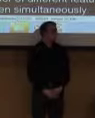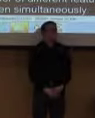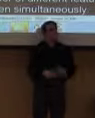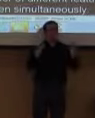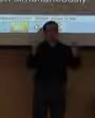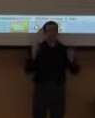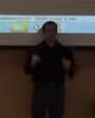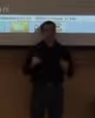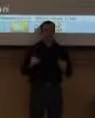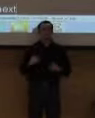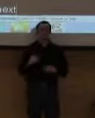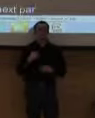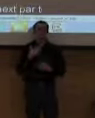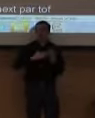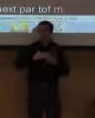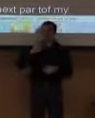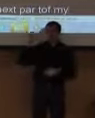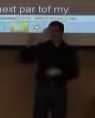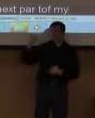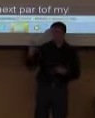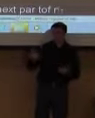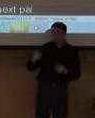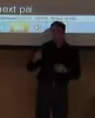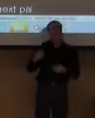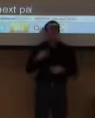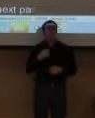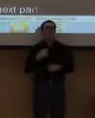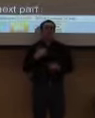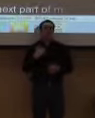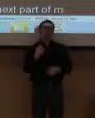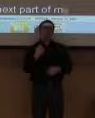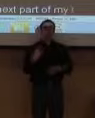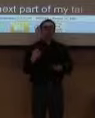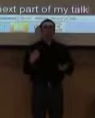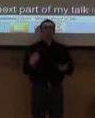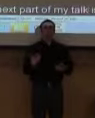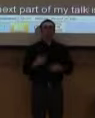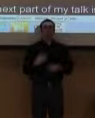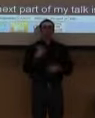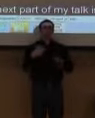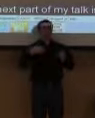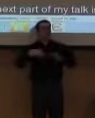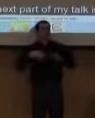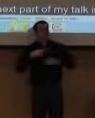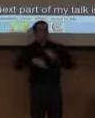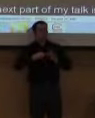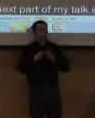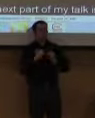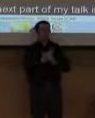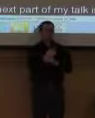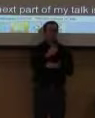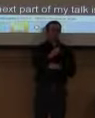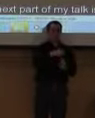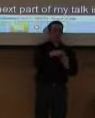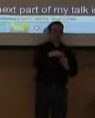The next part of my talk is just a little bit, a little description about how using Google